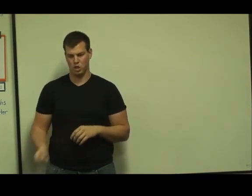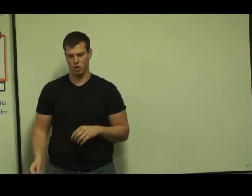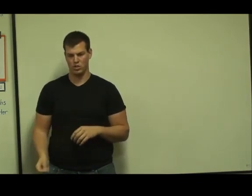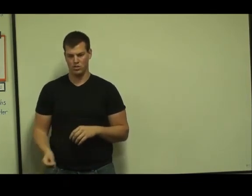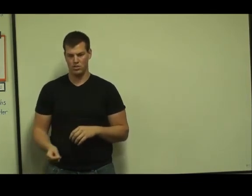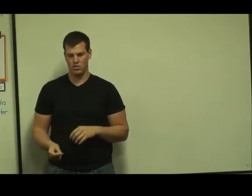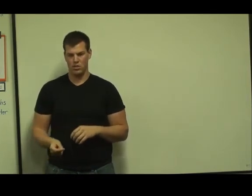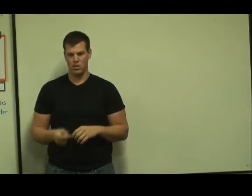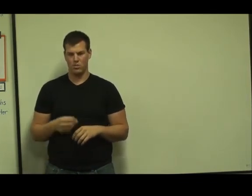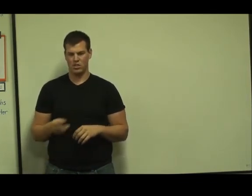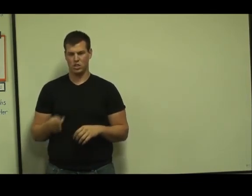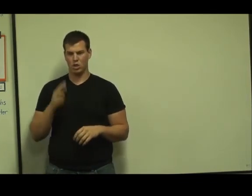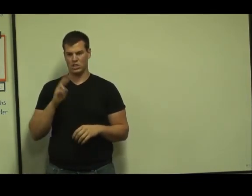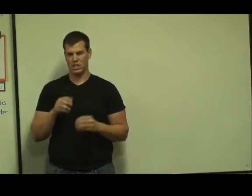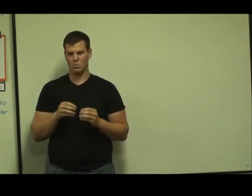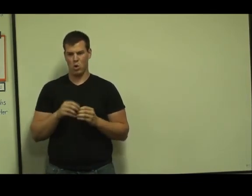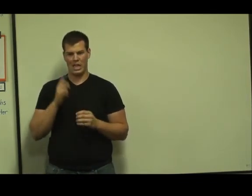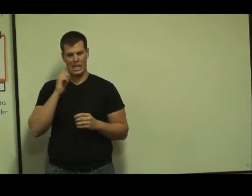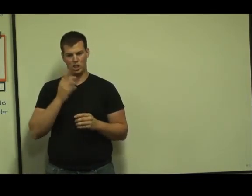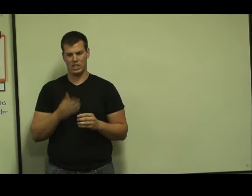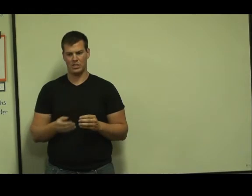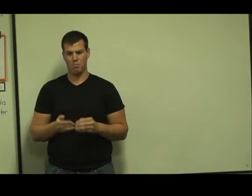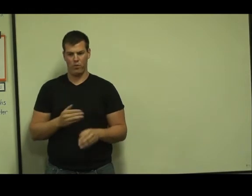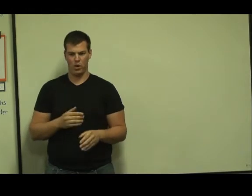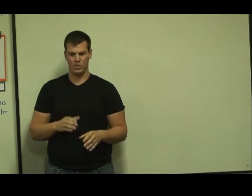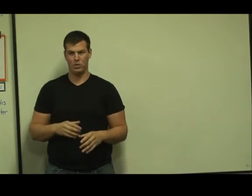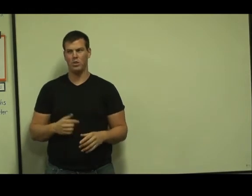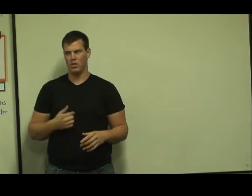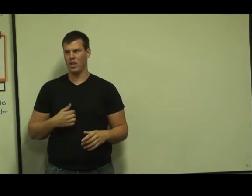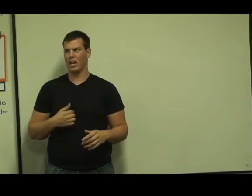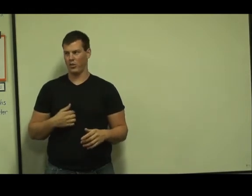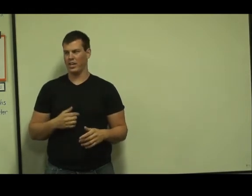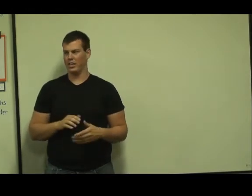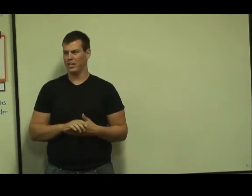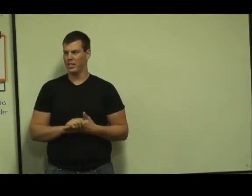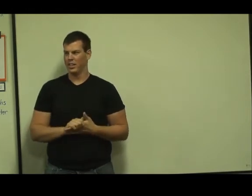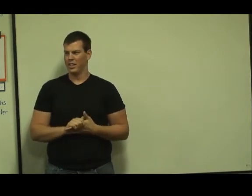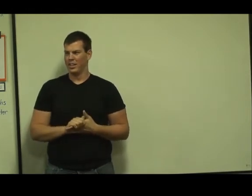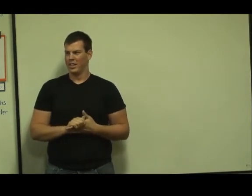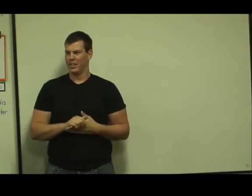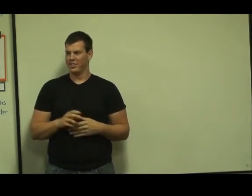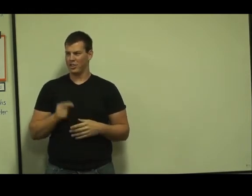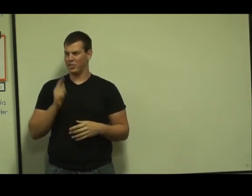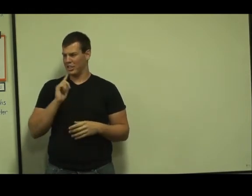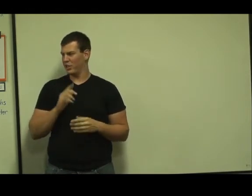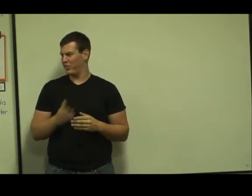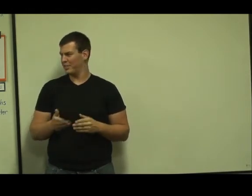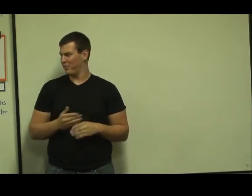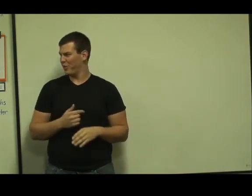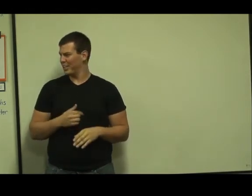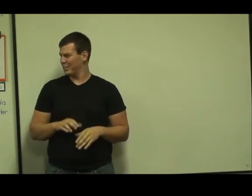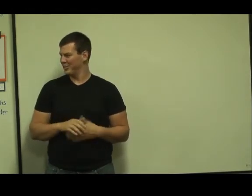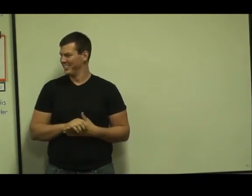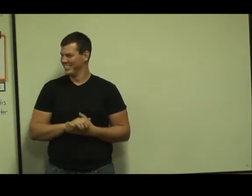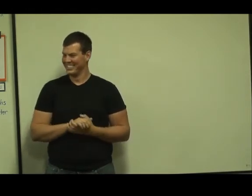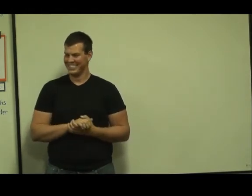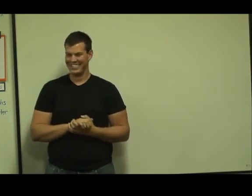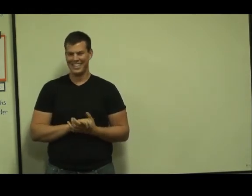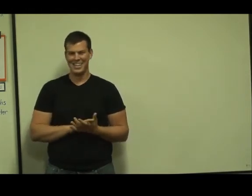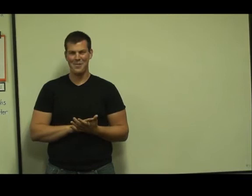dog. Because the dog the boy healthy boy with you out of that. Those healthy people I do.